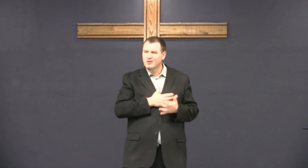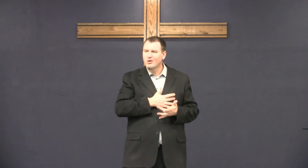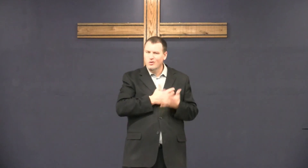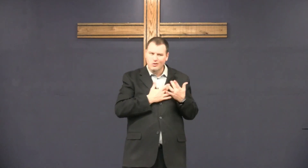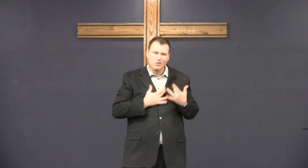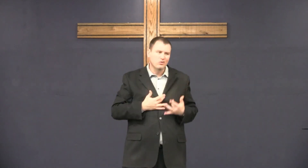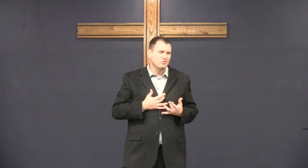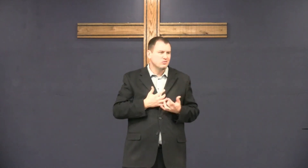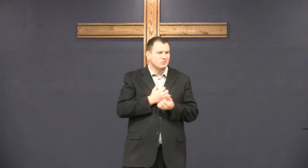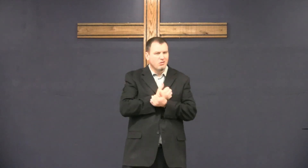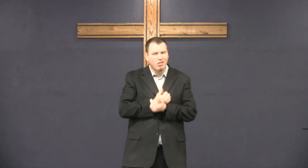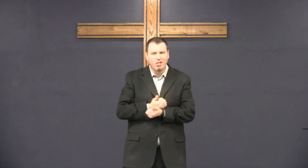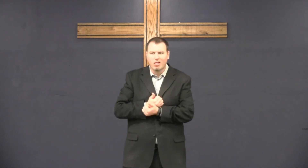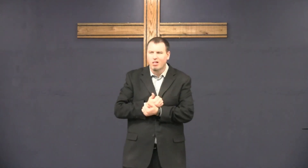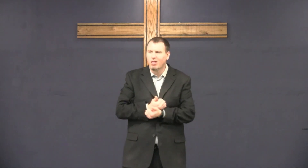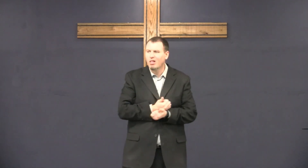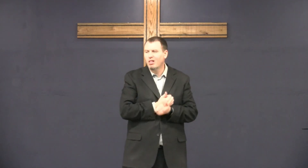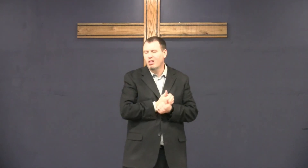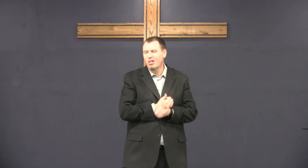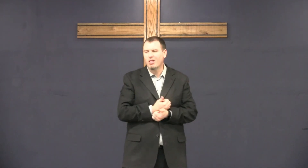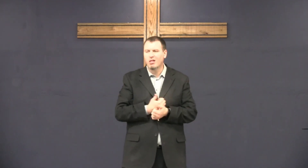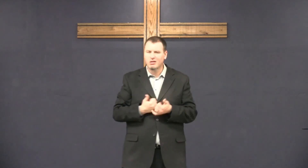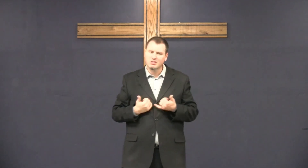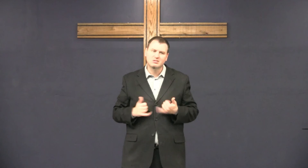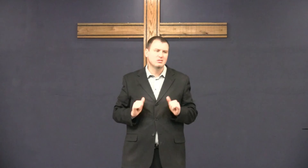But we still have the chains of sin in our hearts.